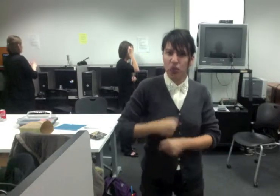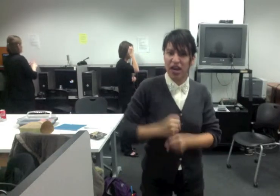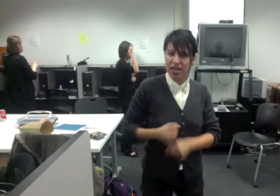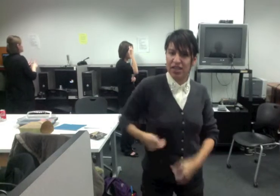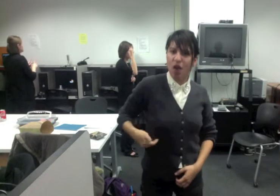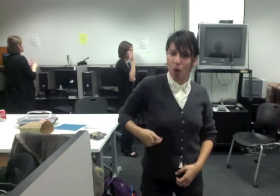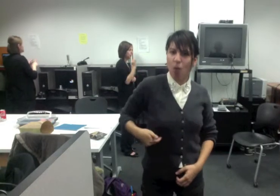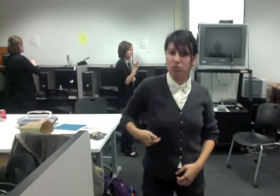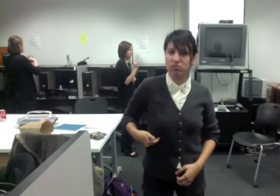lo and behold,